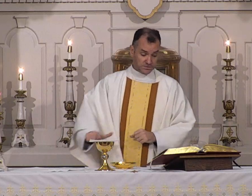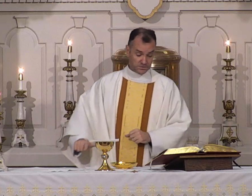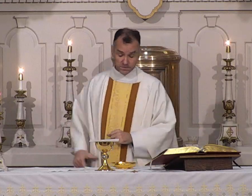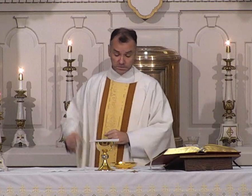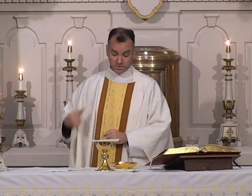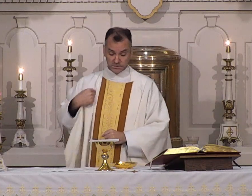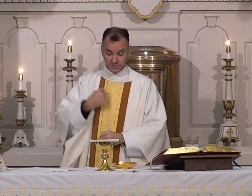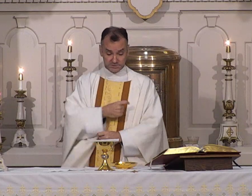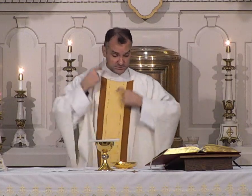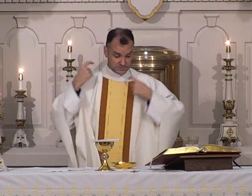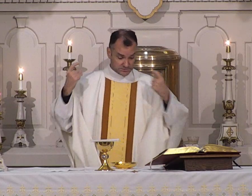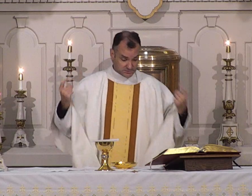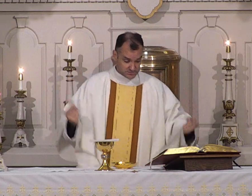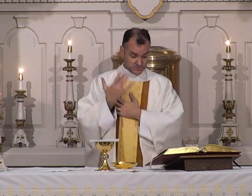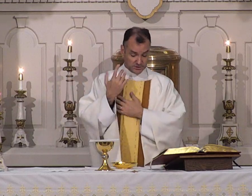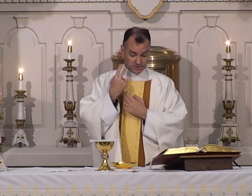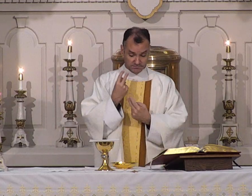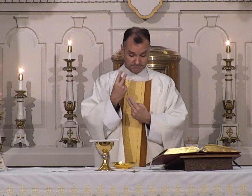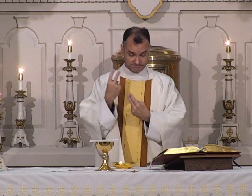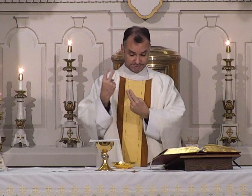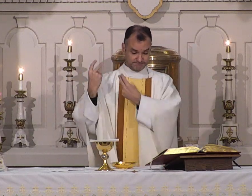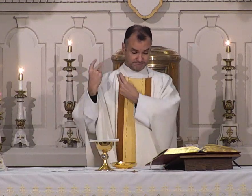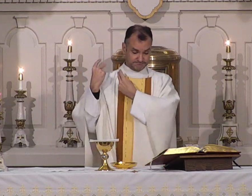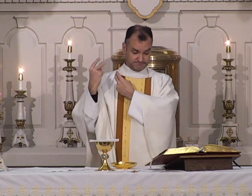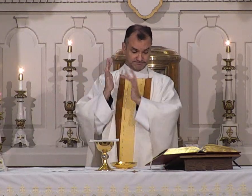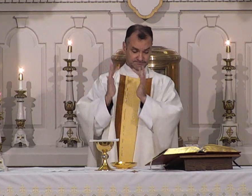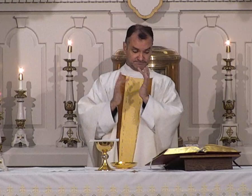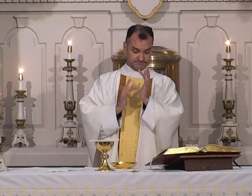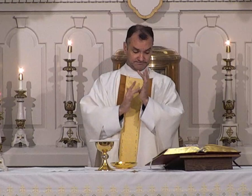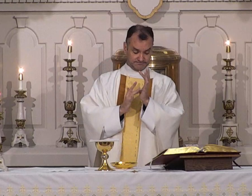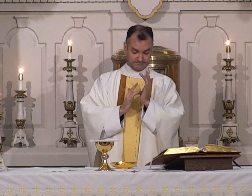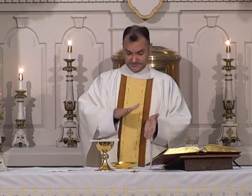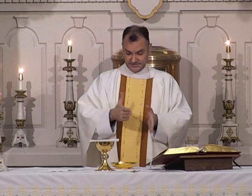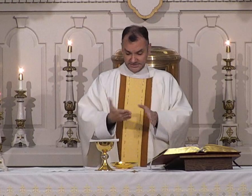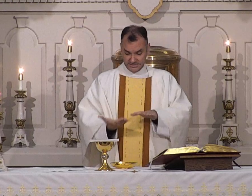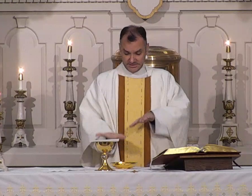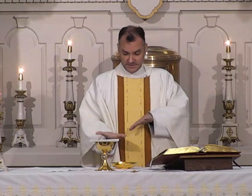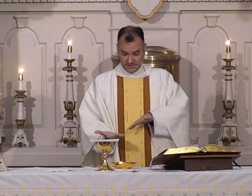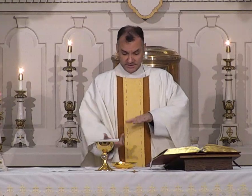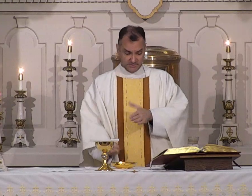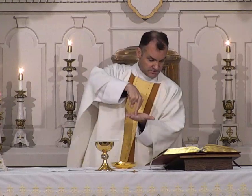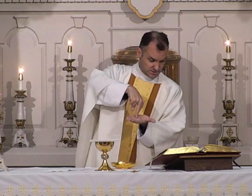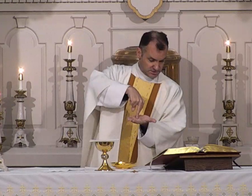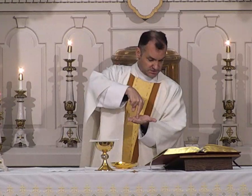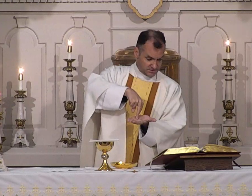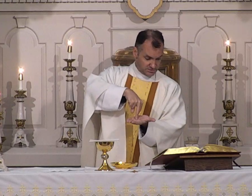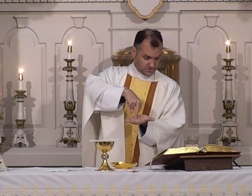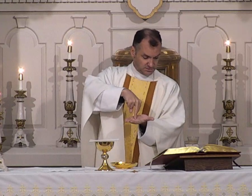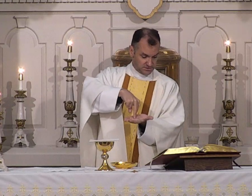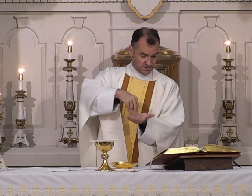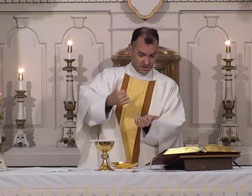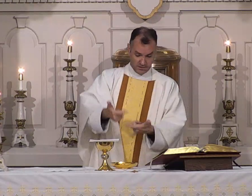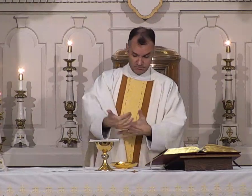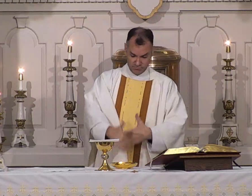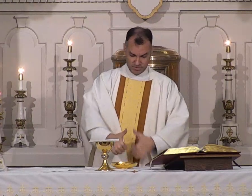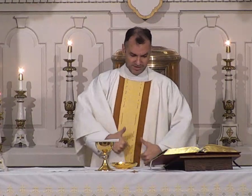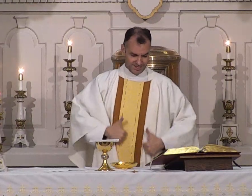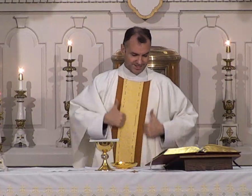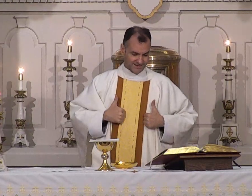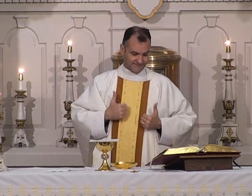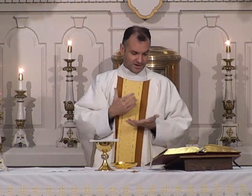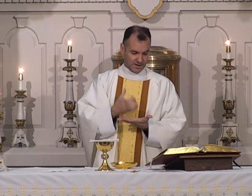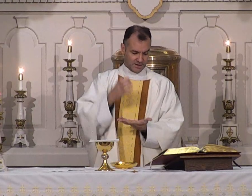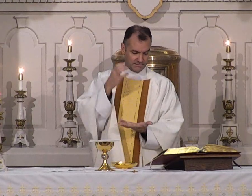Therefore, as we celebrate the memorial of his death and resurrection, we offer you, Lord, the bread of life and the chalice of